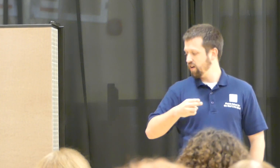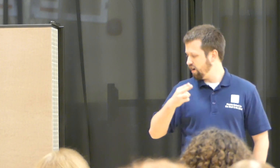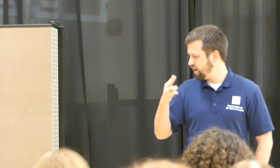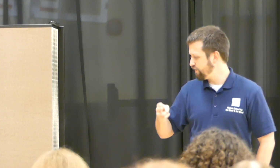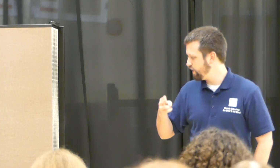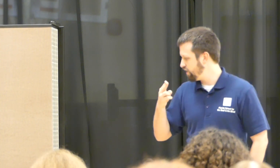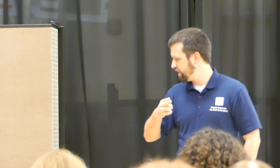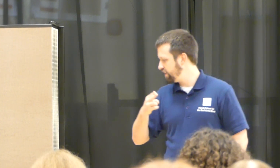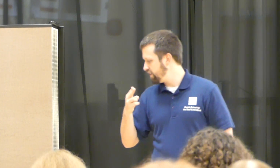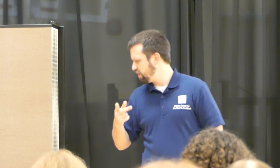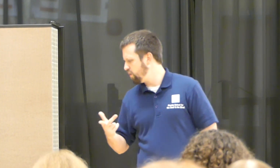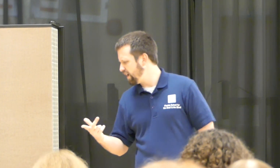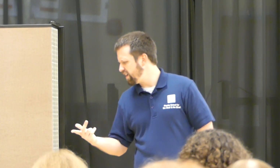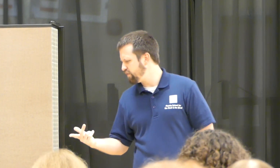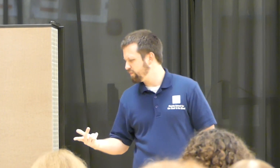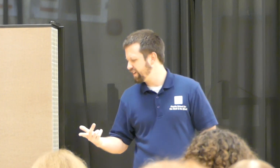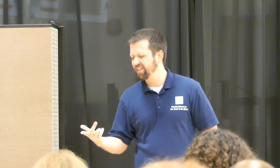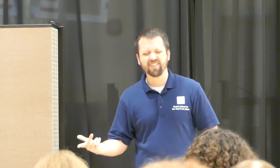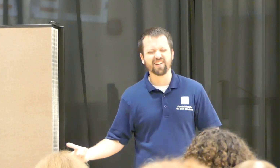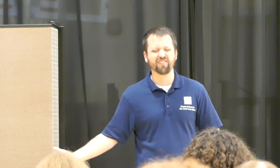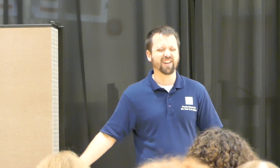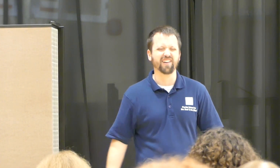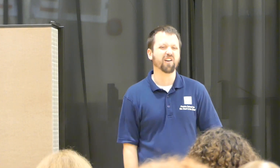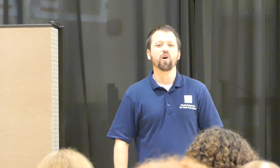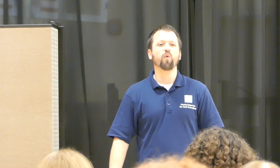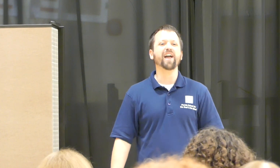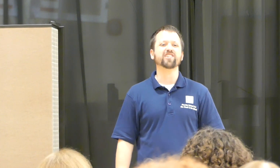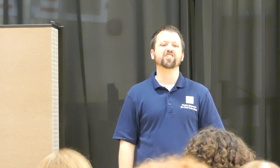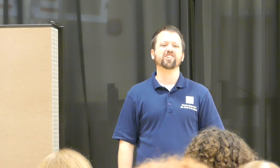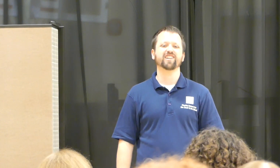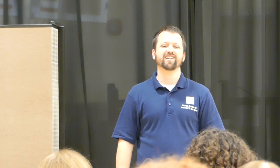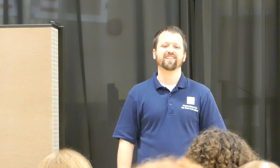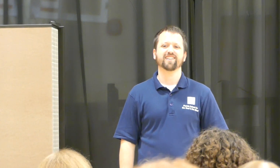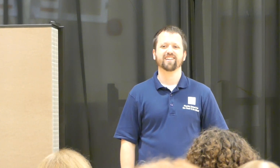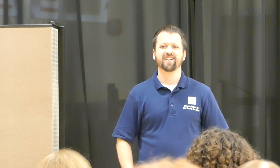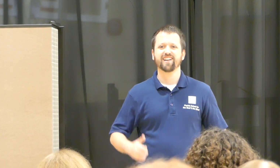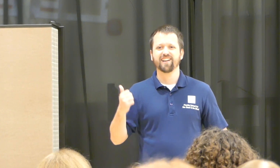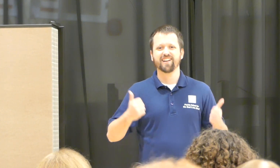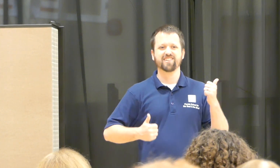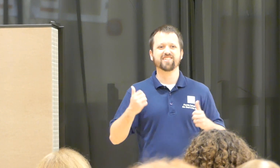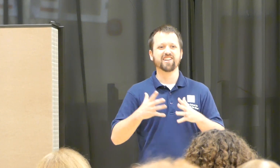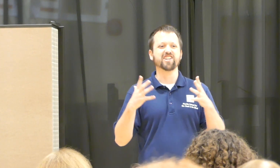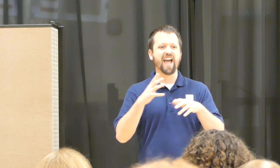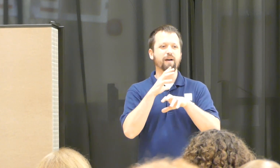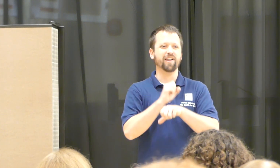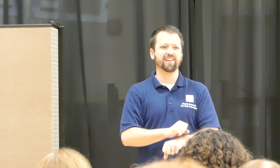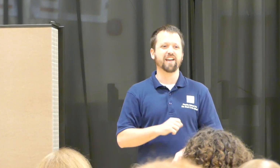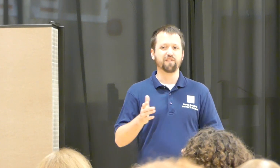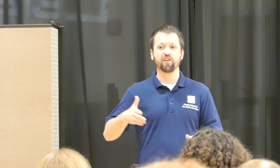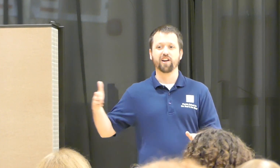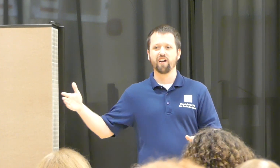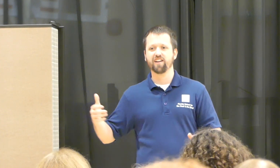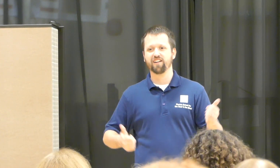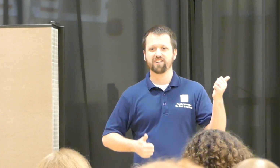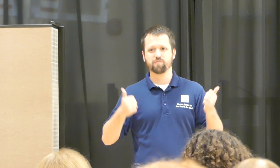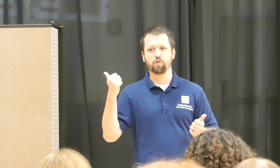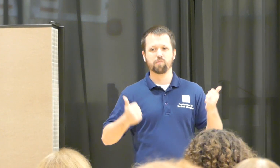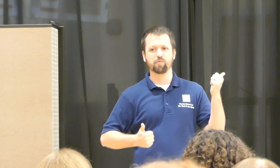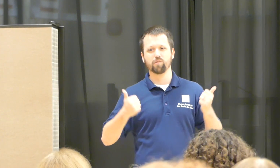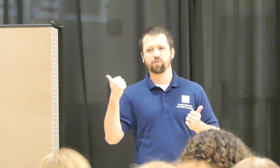Hard of hearing. Oh, what is it? Which? It's just such a habit. Deaf hearing, hard of hearing.